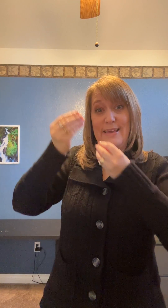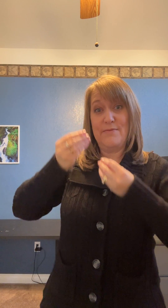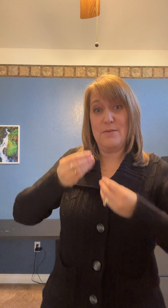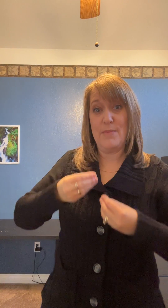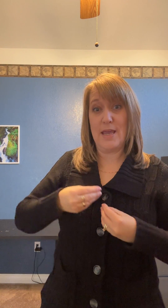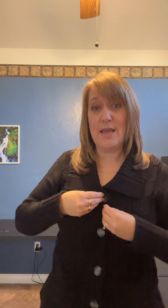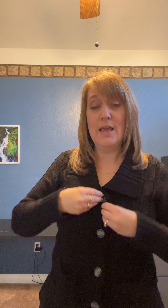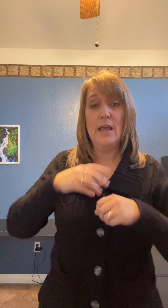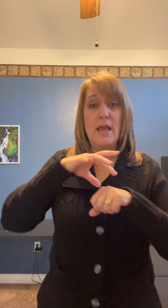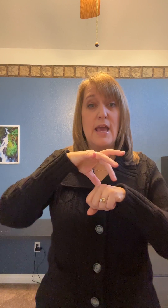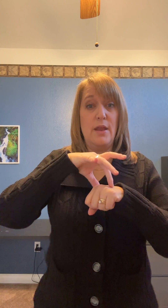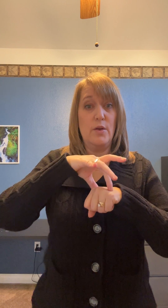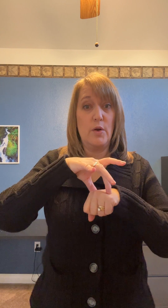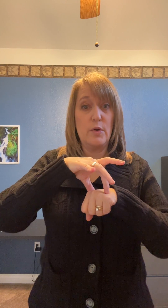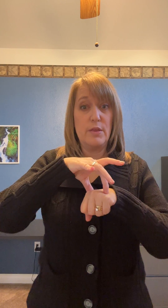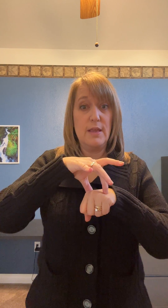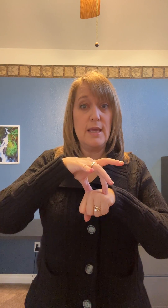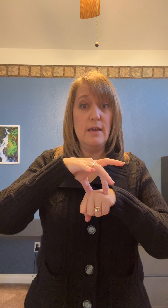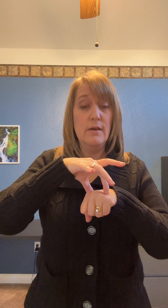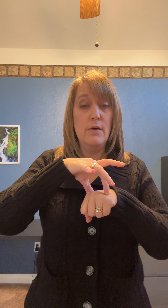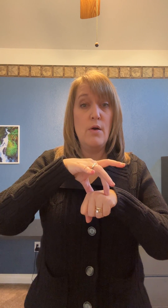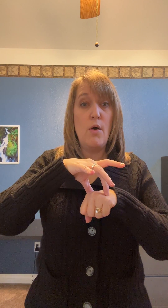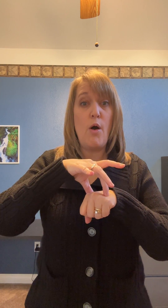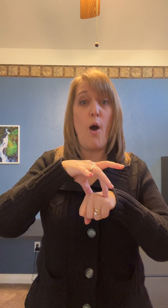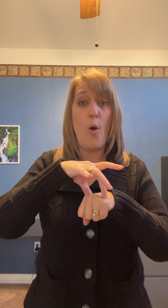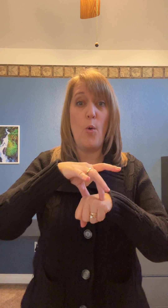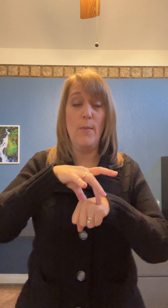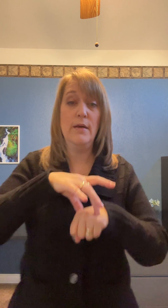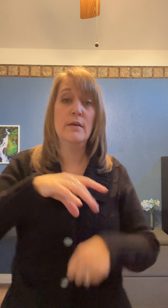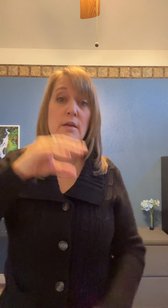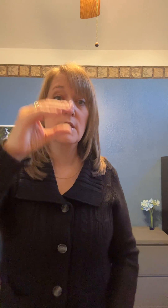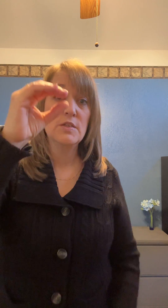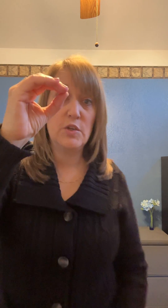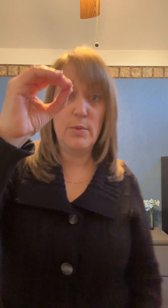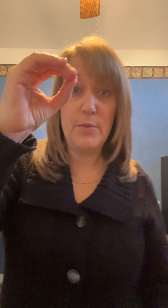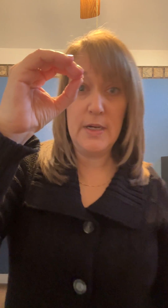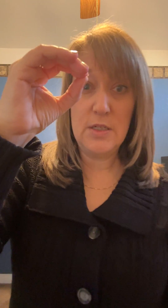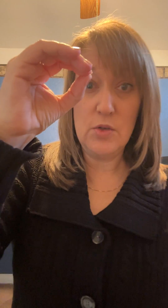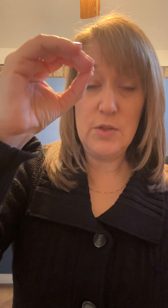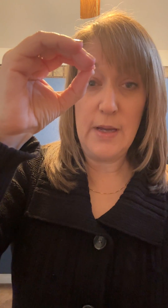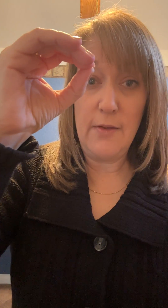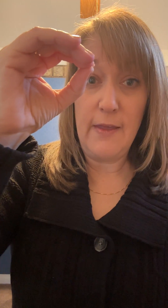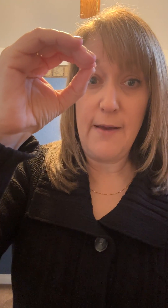given me an earthly home. So you remember I told you about that